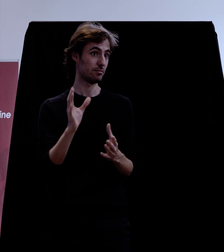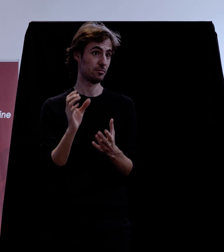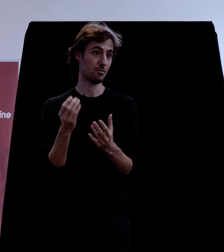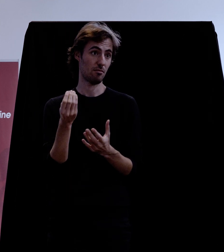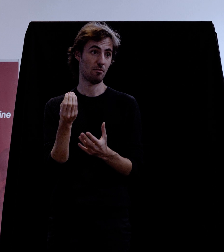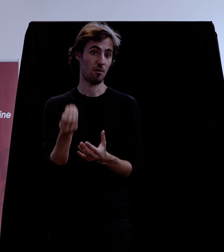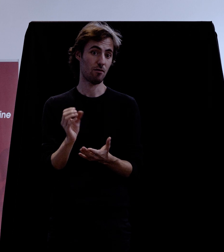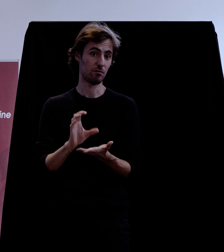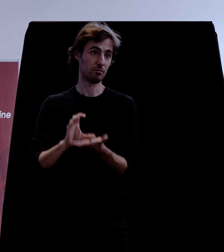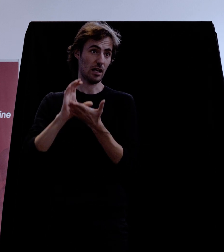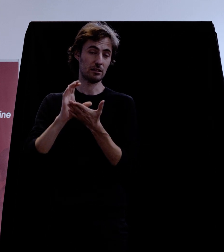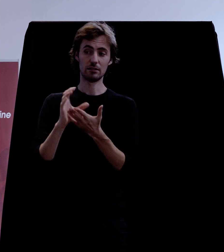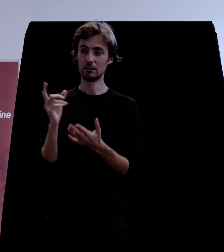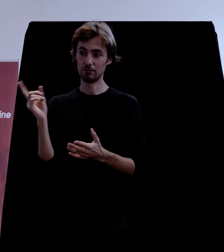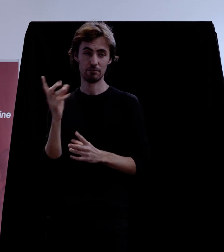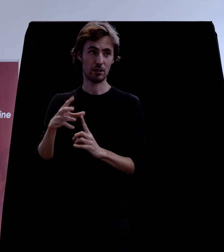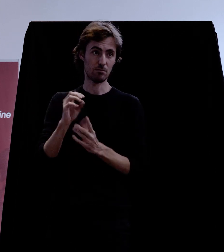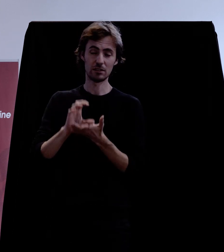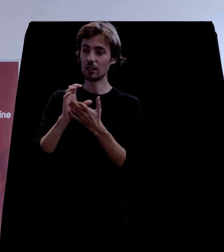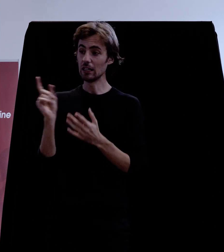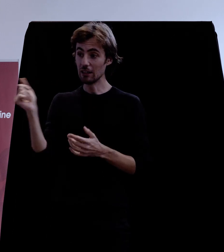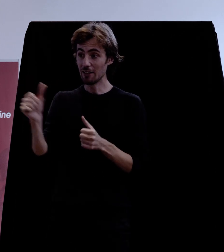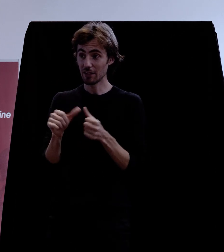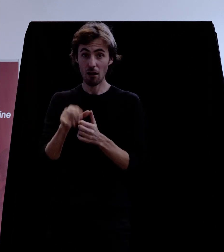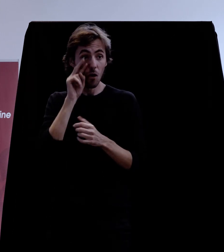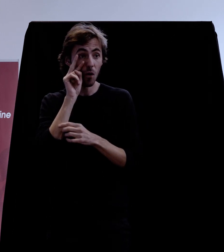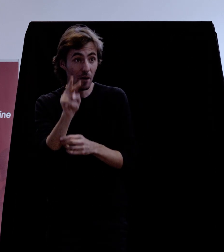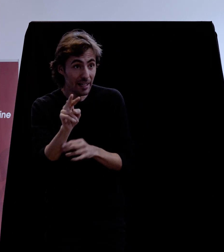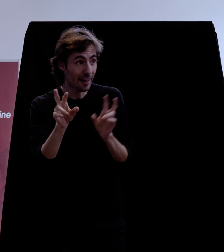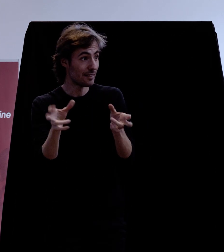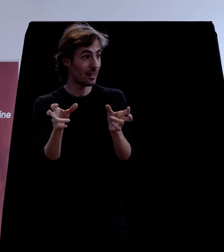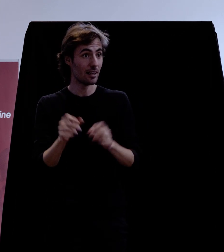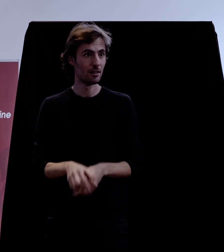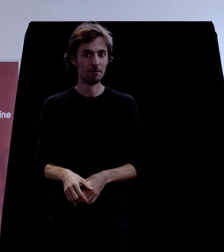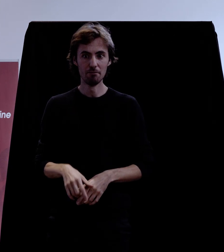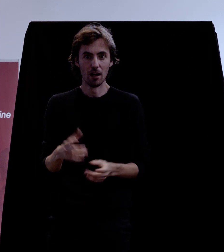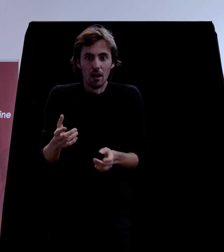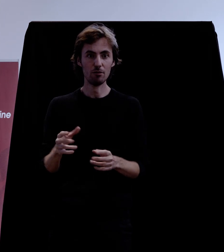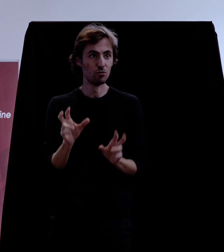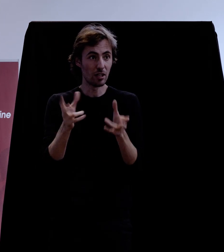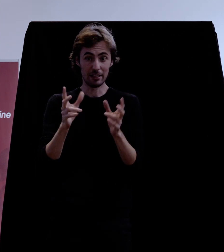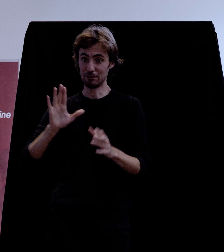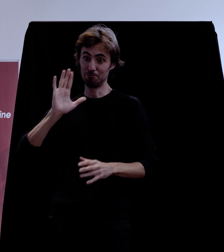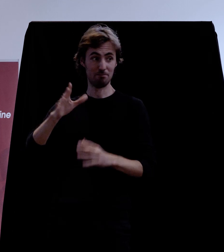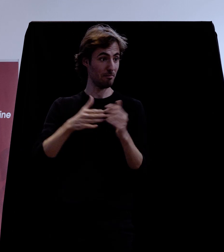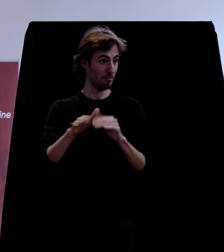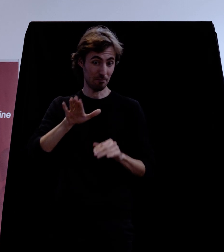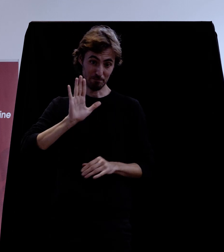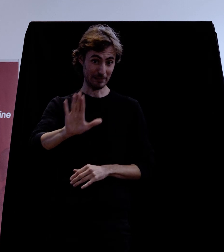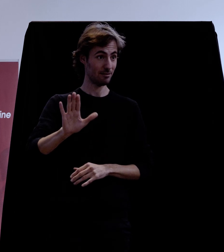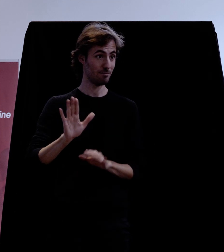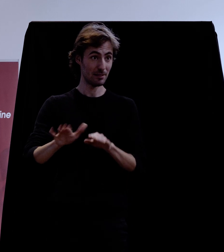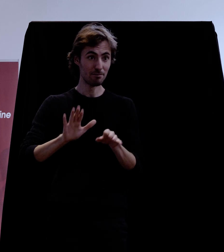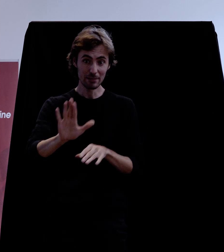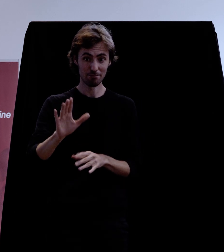taught him to watch TV that way. He figured it out for himself. But this is kind of brilliant. I mean, when you holding your head